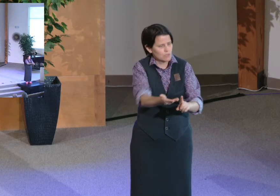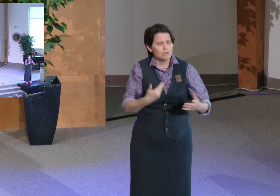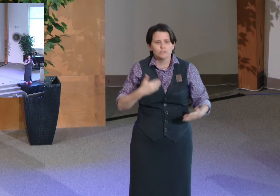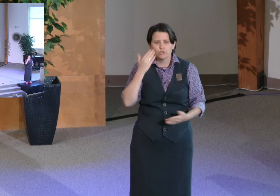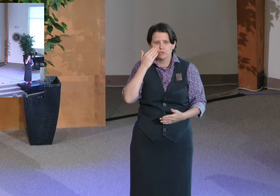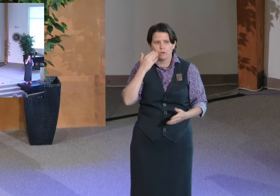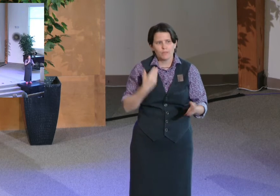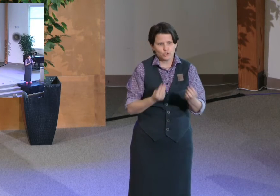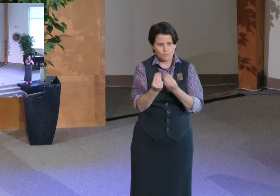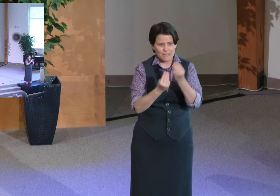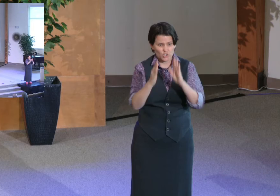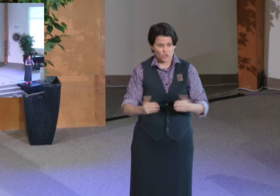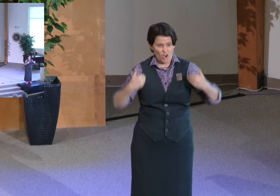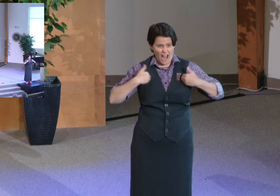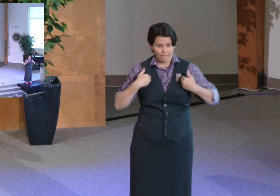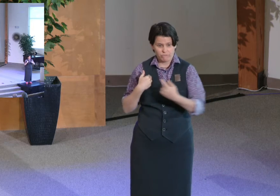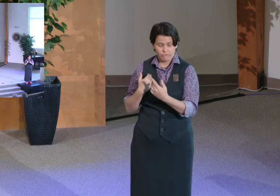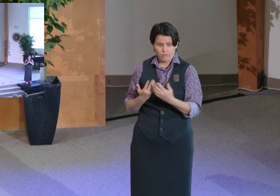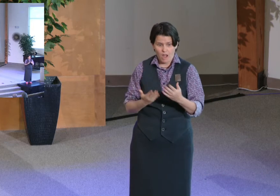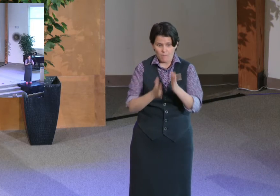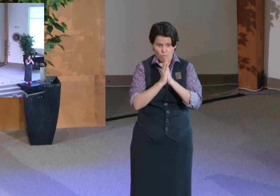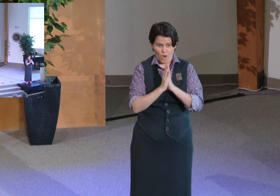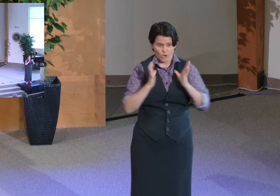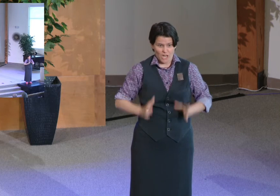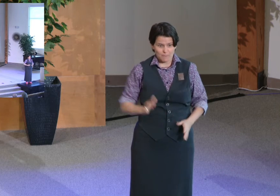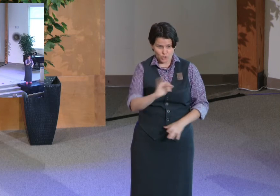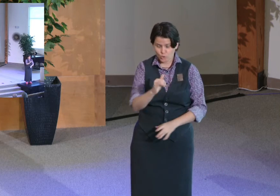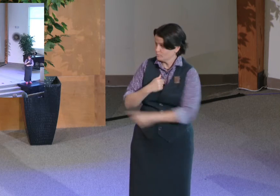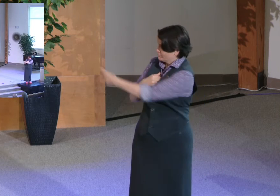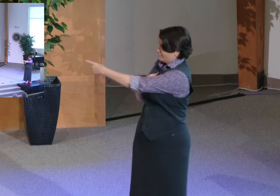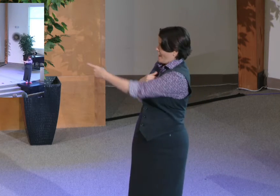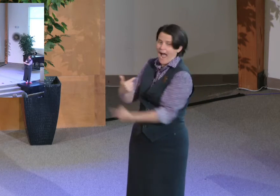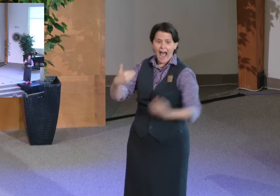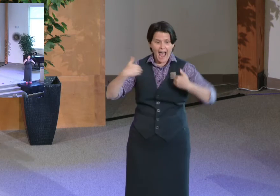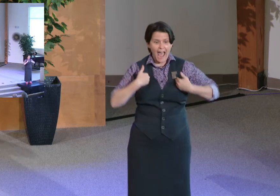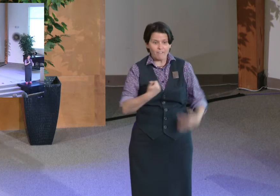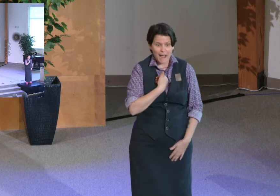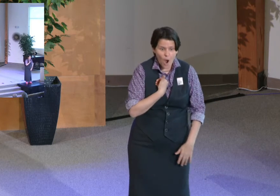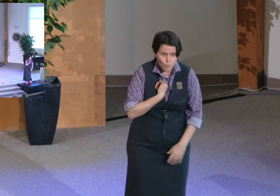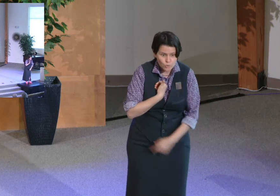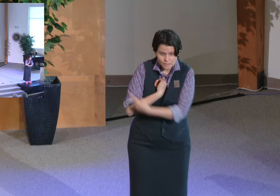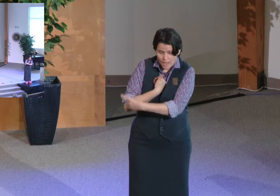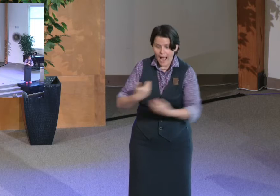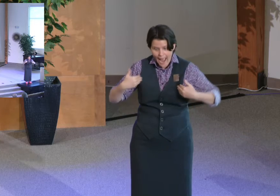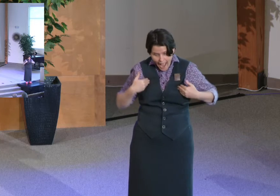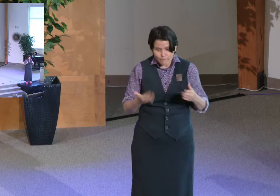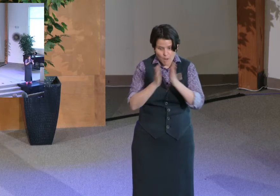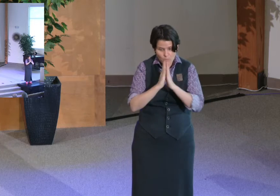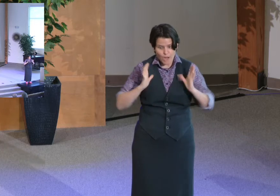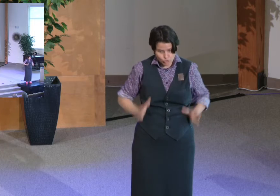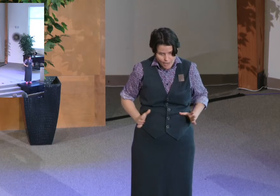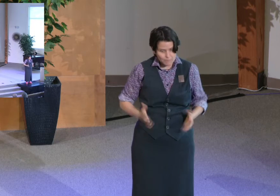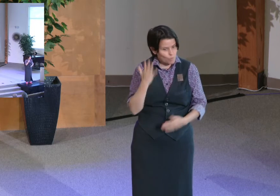does. Because it helps, right? It's an energetic exchange that